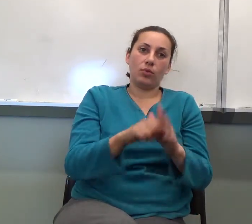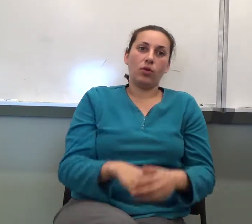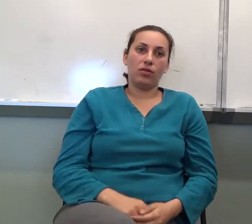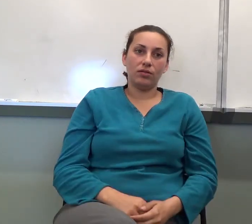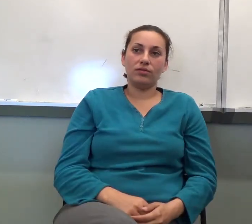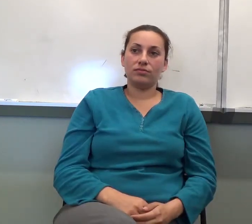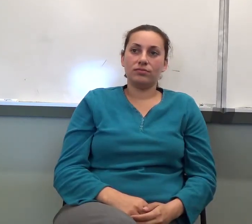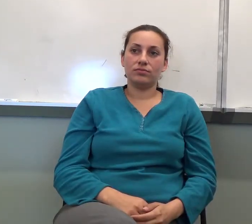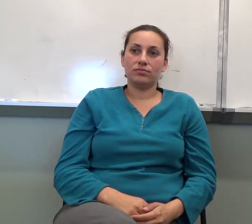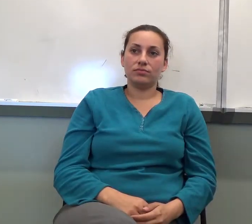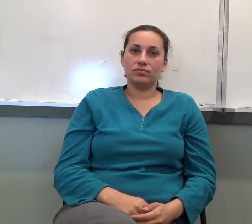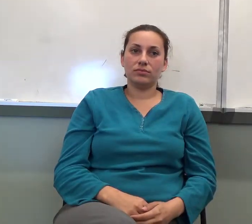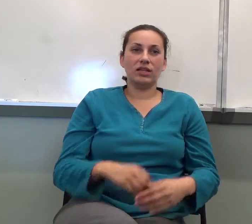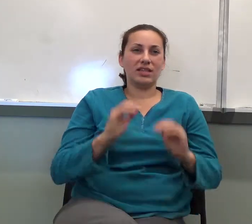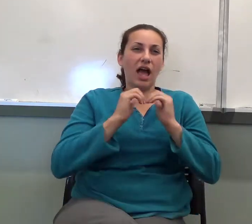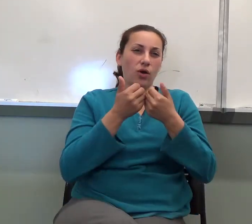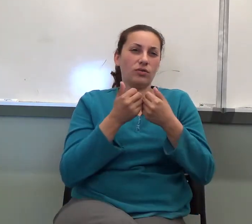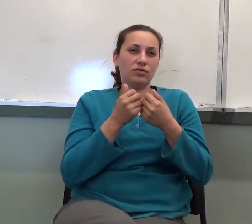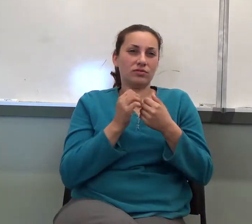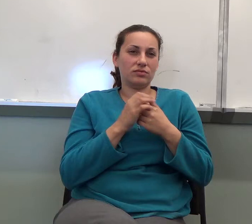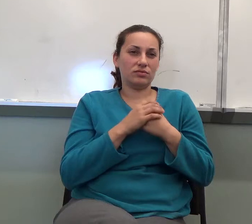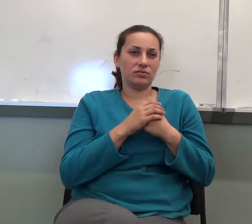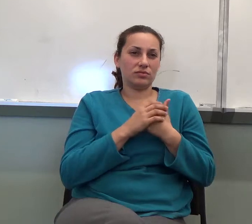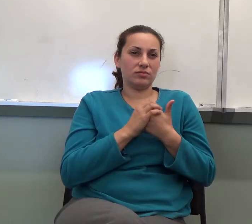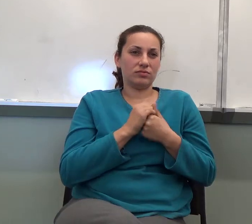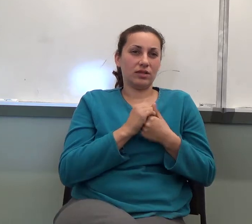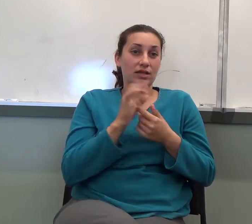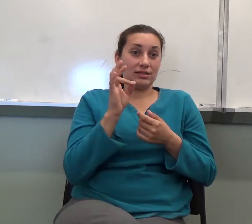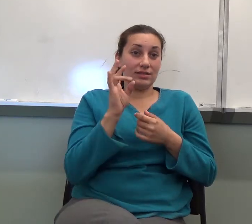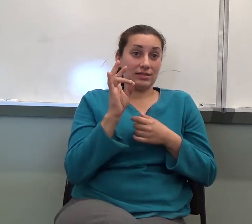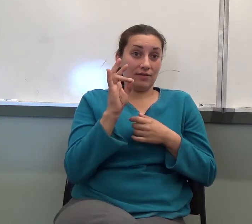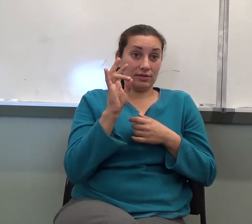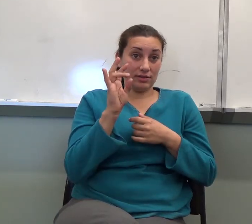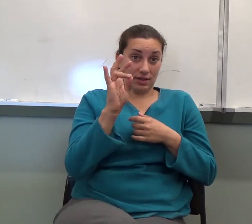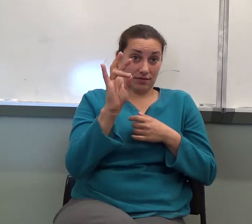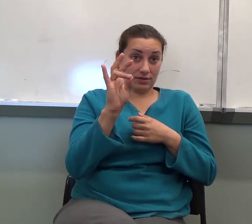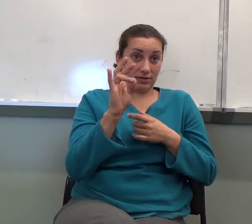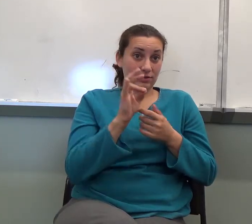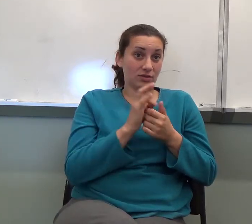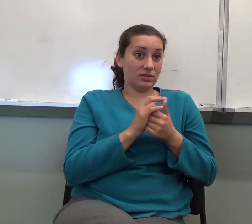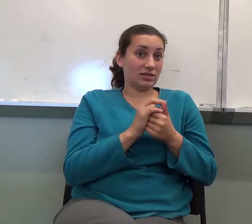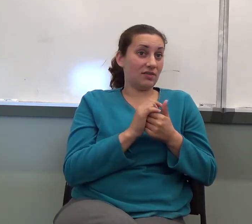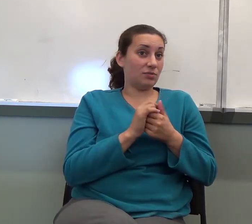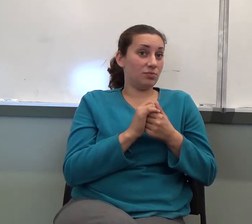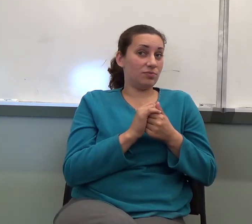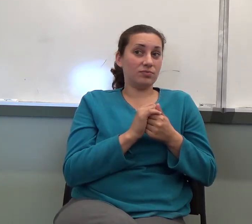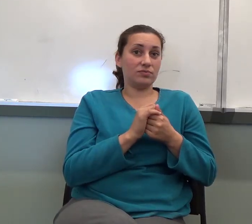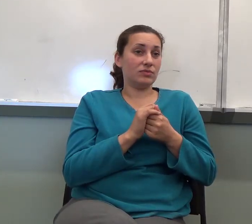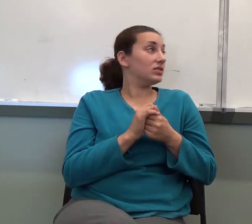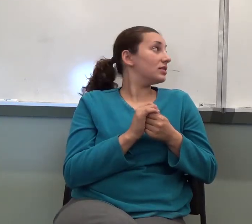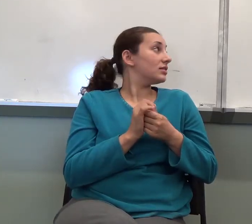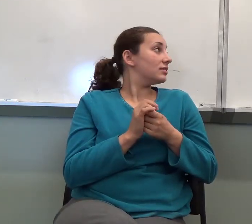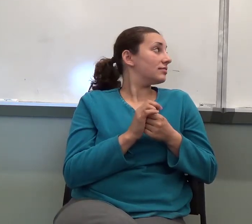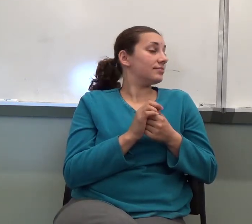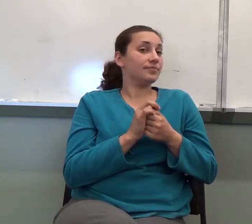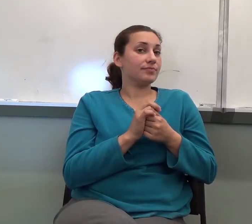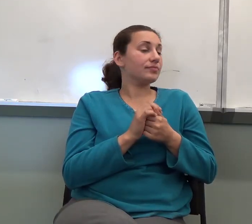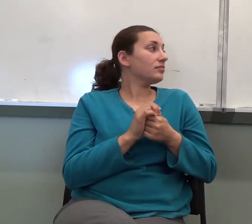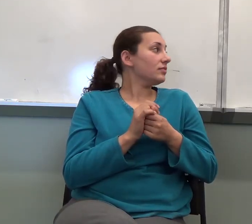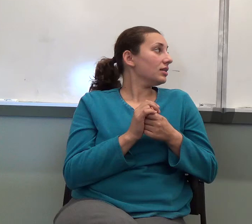percent. So the actual percent is going to be 100 times that, So it's which simply 7, moves it over 2 spaces so